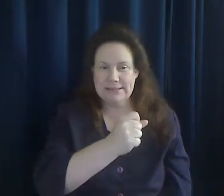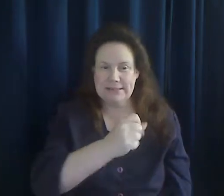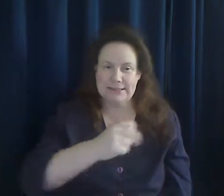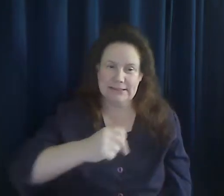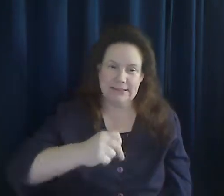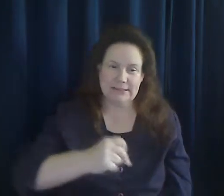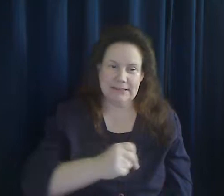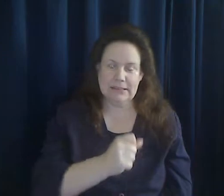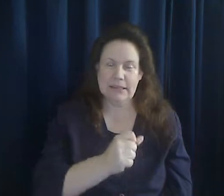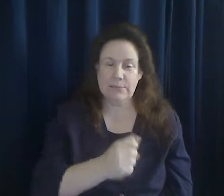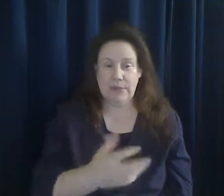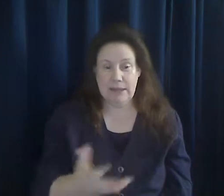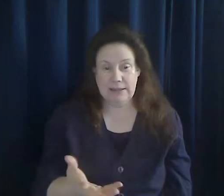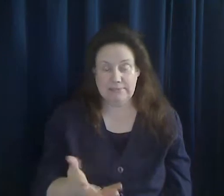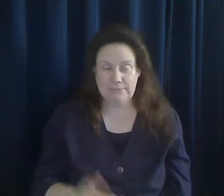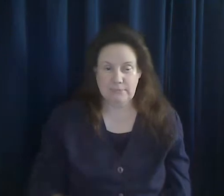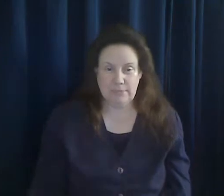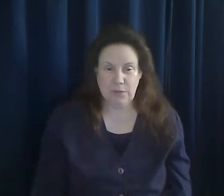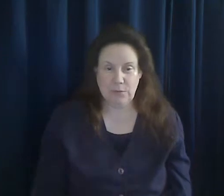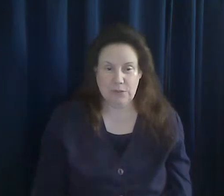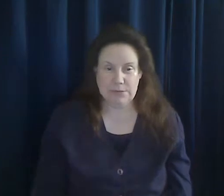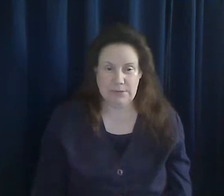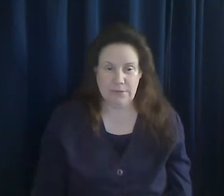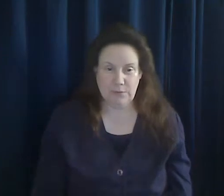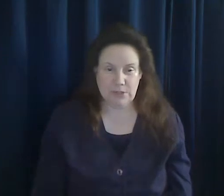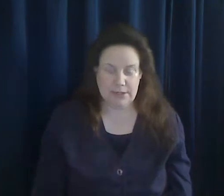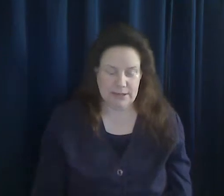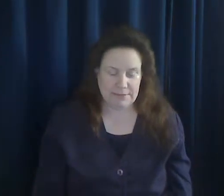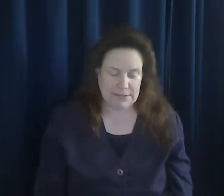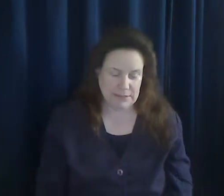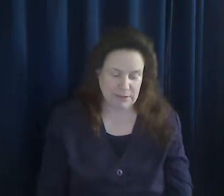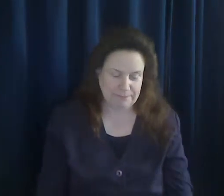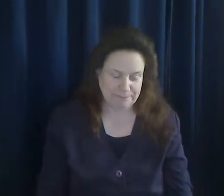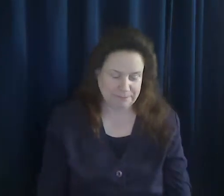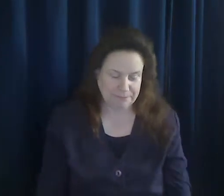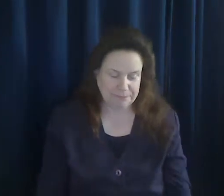nuts, implying, I wish it was different, wish I did have a sister.